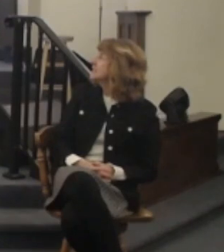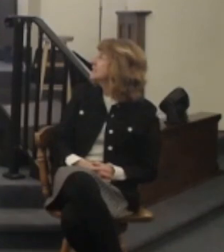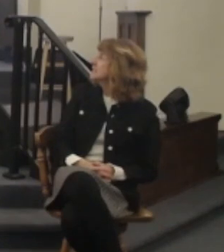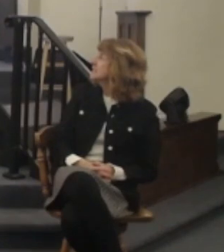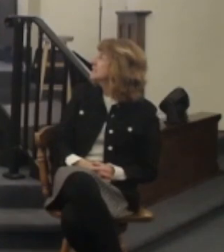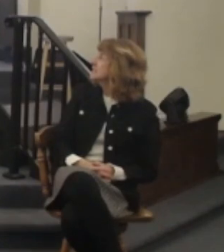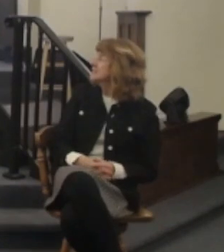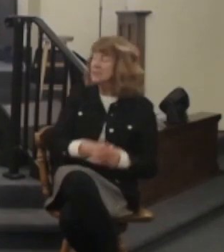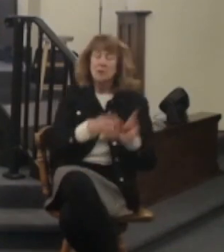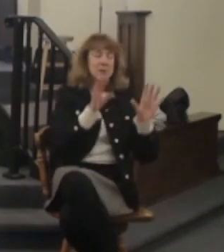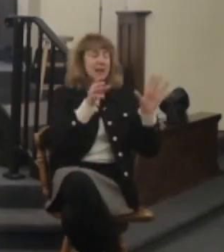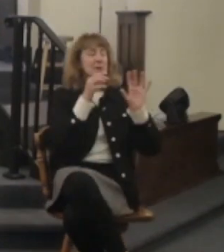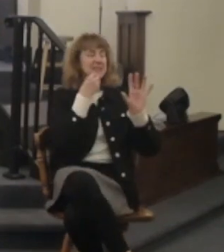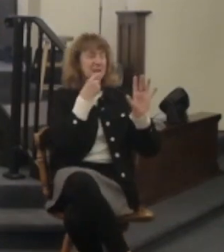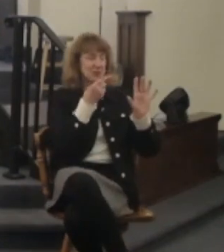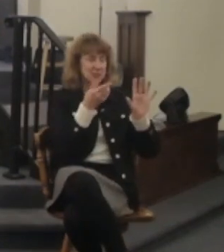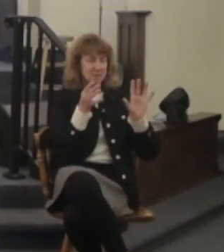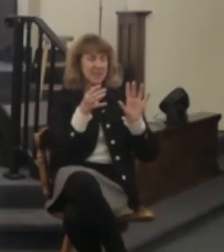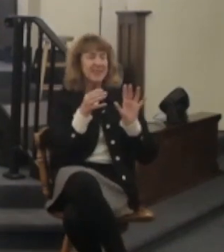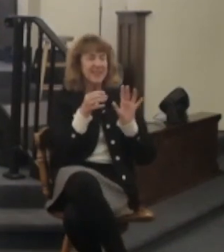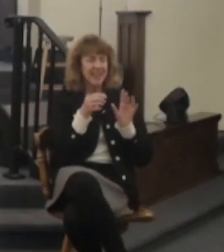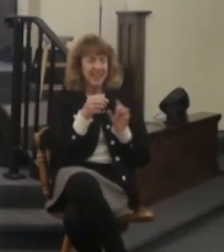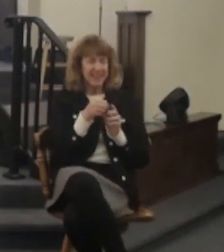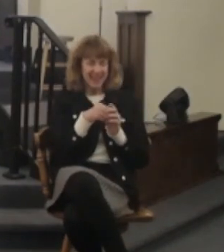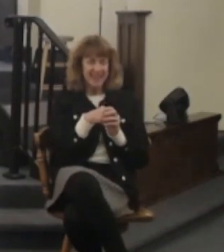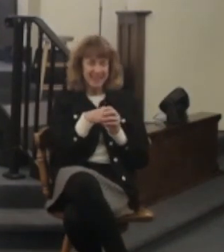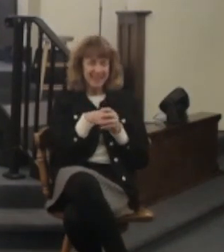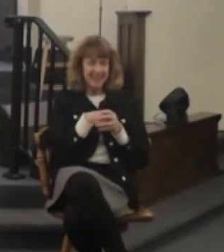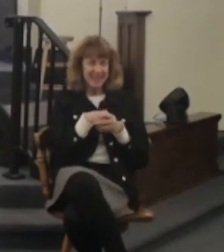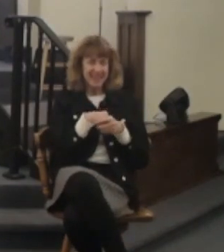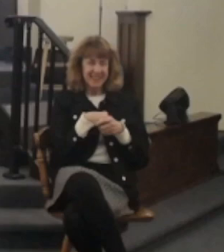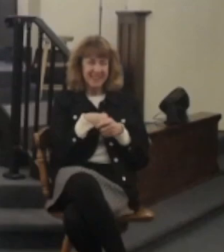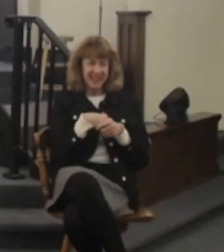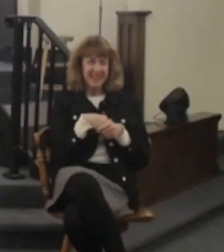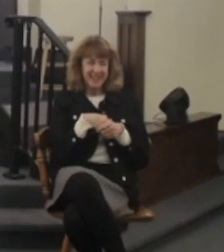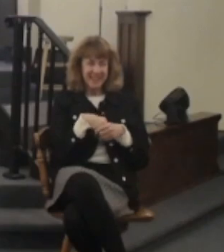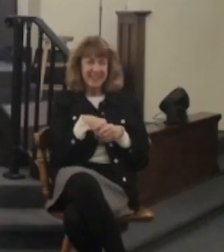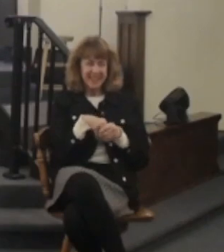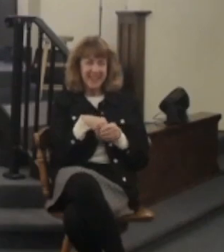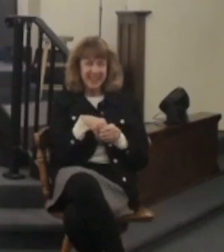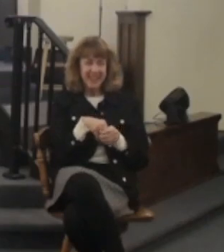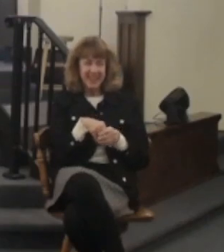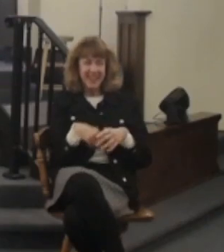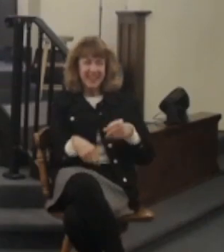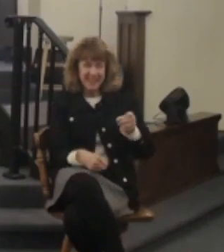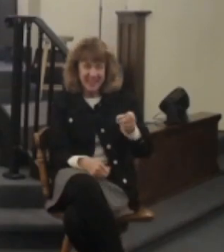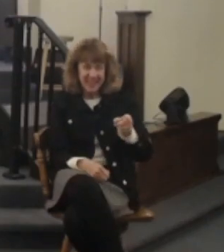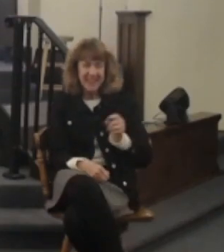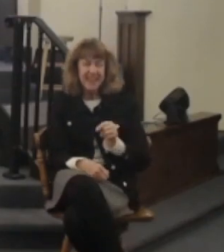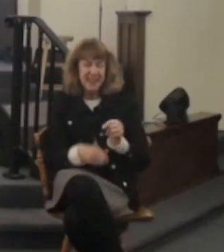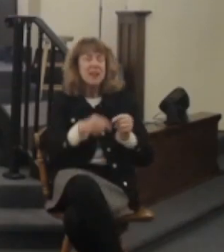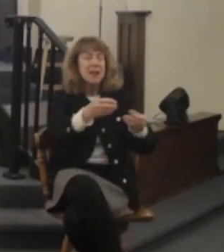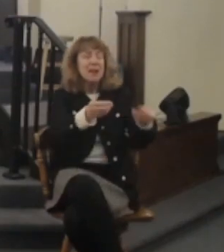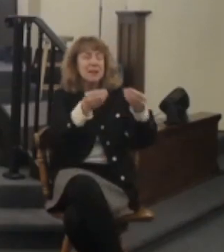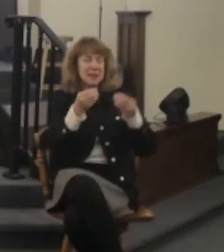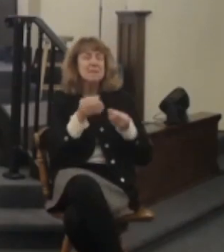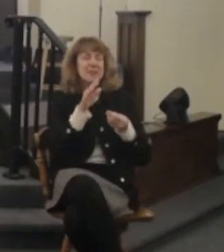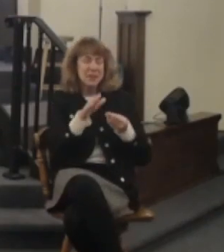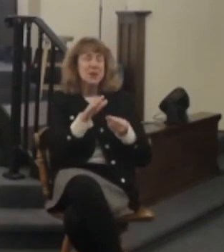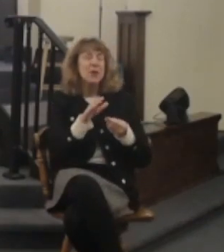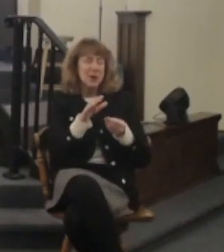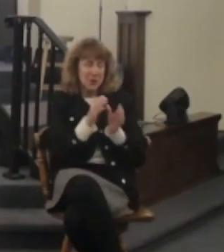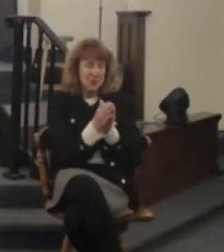Now that tells you something. I've been working with a guy 20 years. I say, I want to do an illustration, so give me your wallet. And he takes his